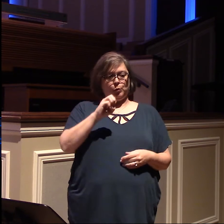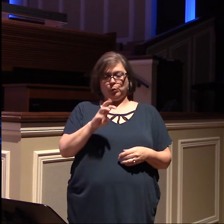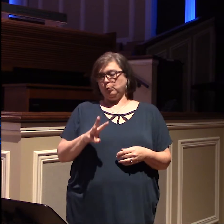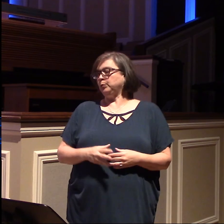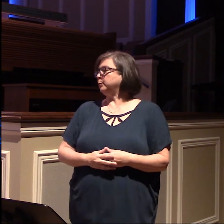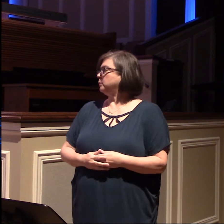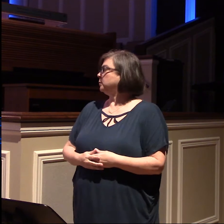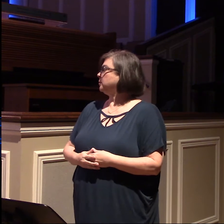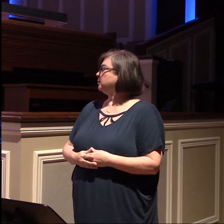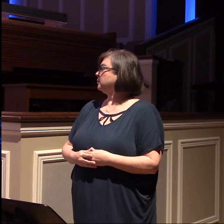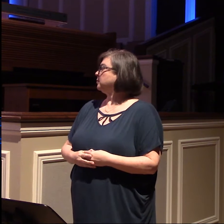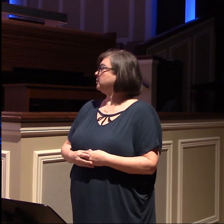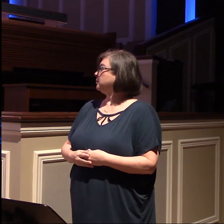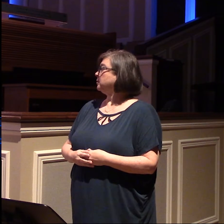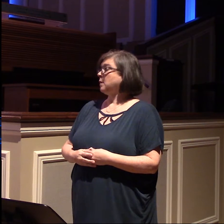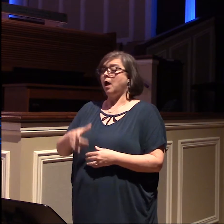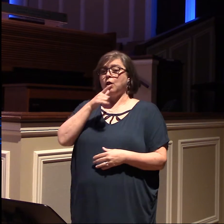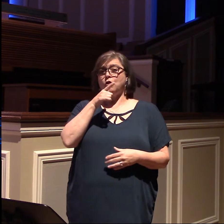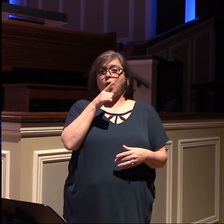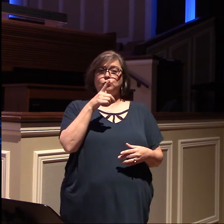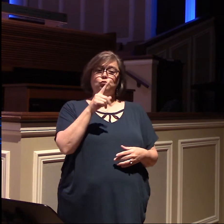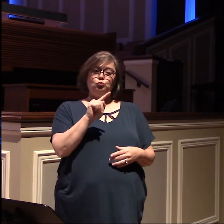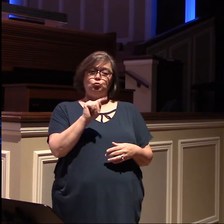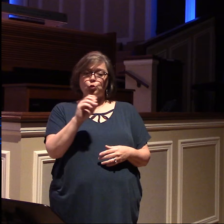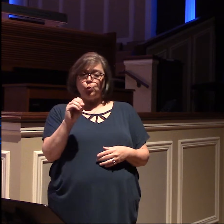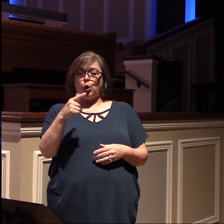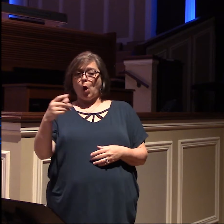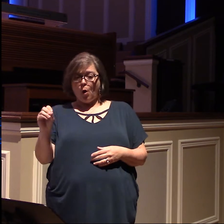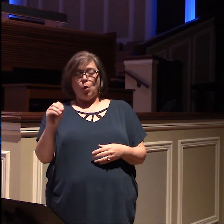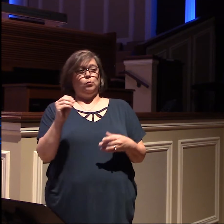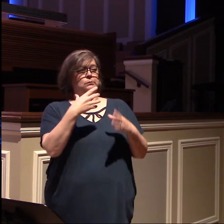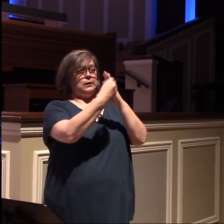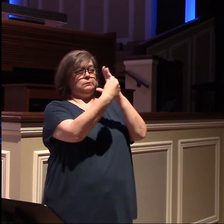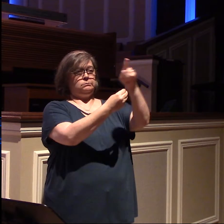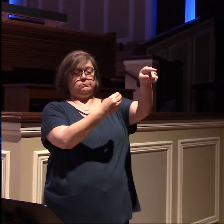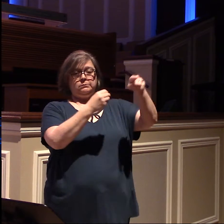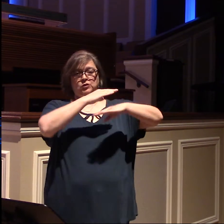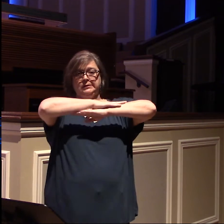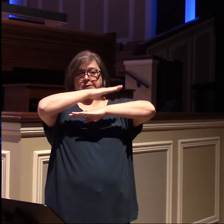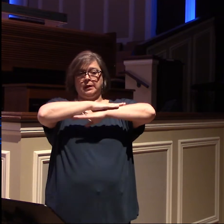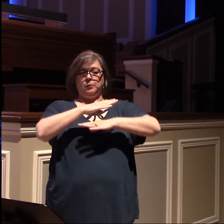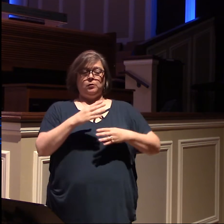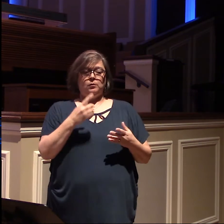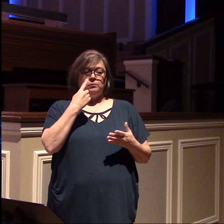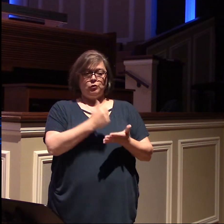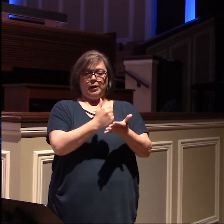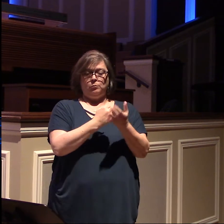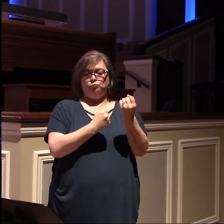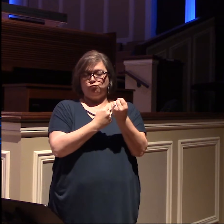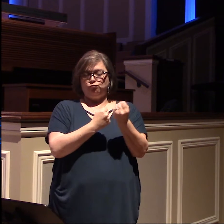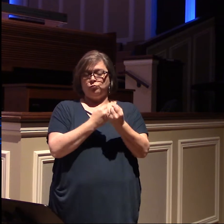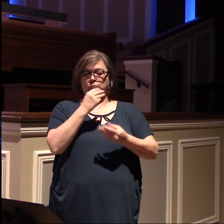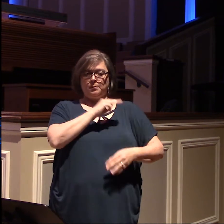lunch to go is available outside the worship center as you leave today. And also, First Fairhope Women Premiere will